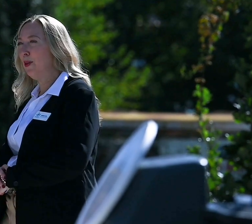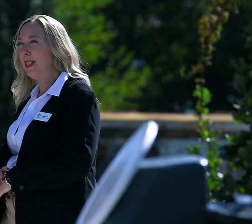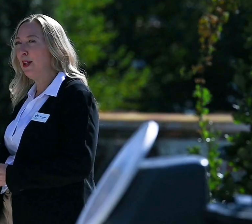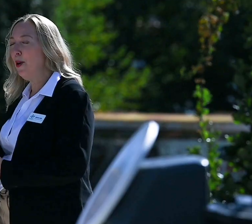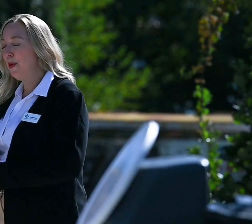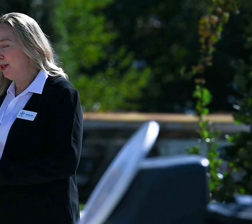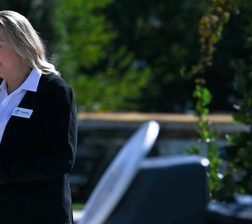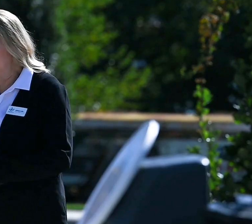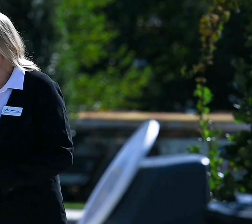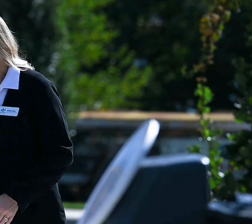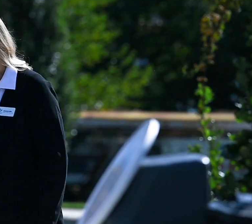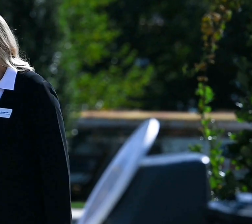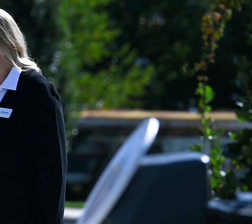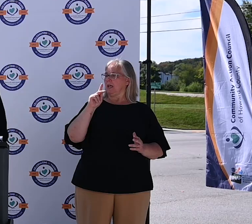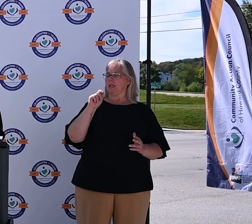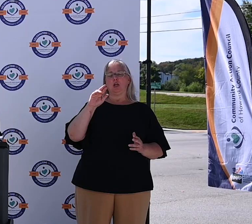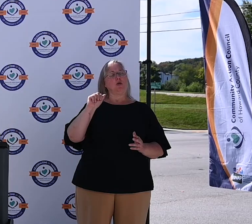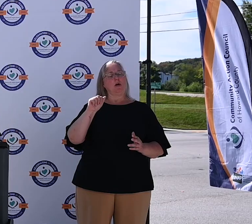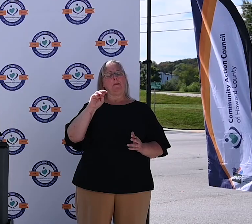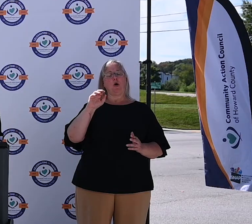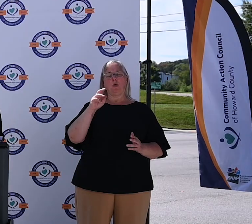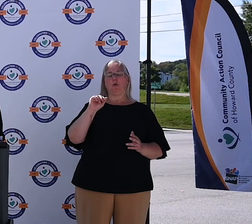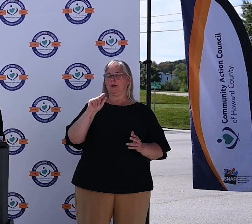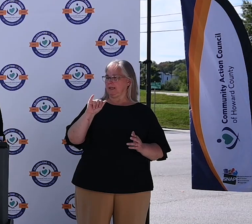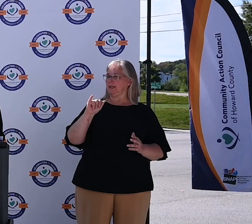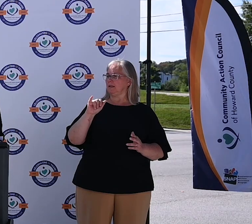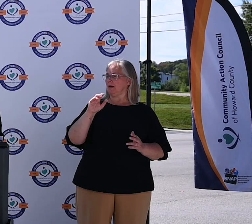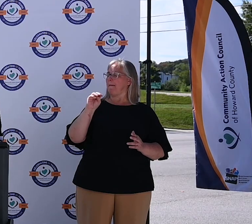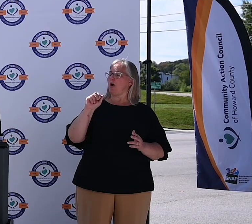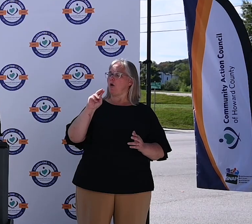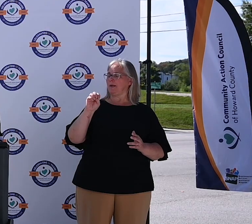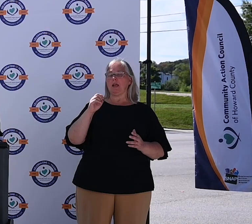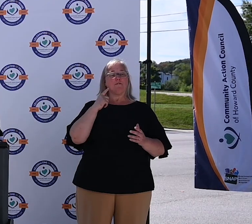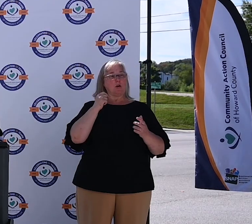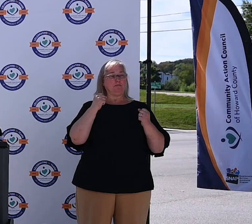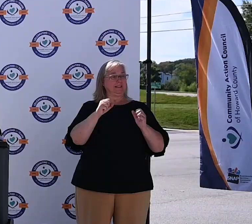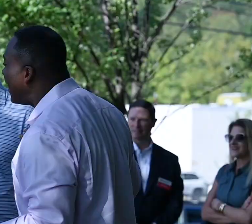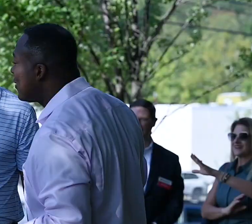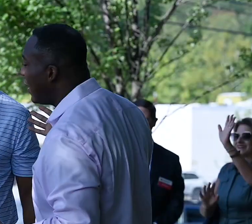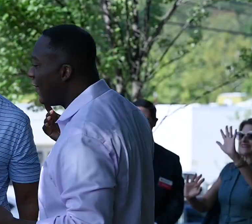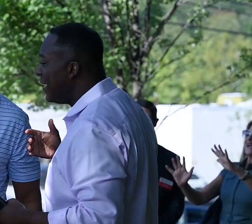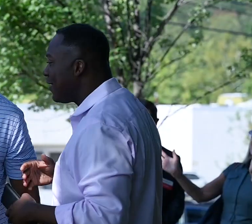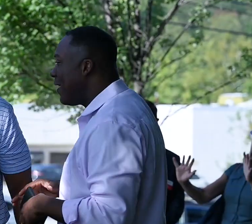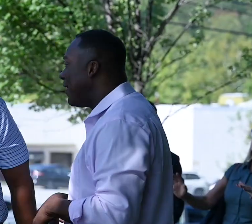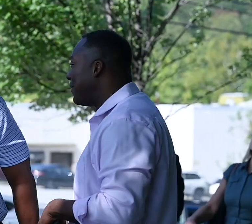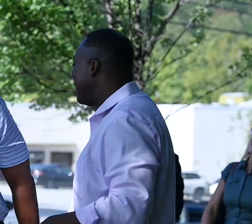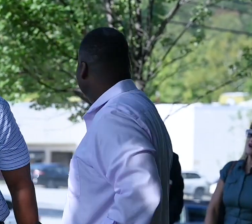representing Congresswoman Sarah Elfreth. From our mighty state delegation, I see Senator Clarence